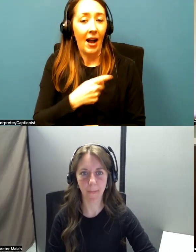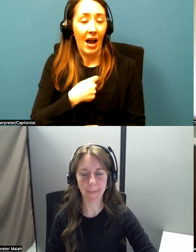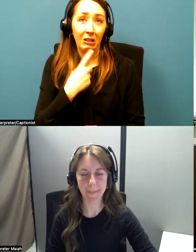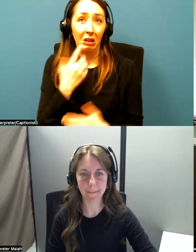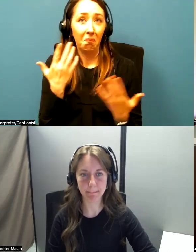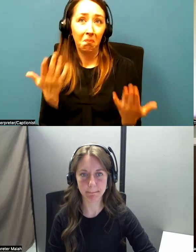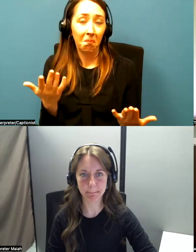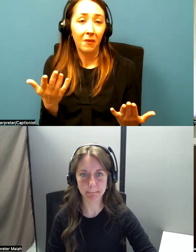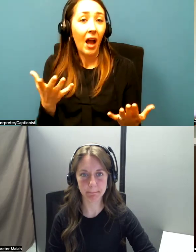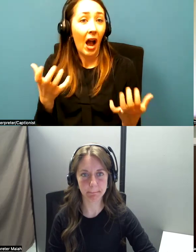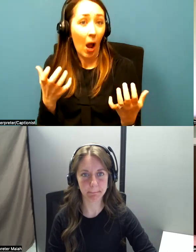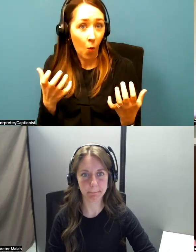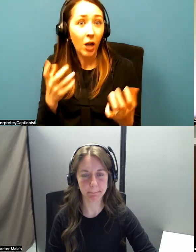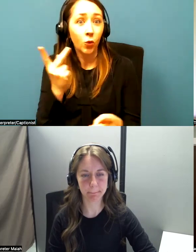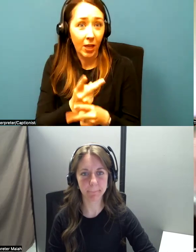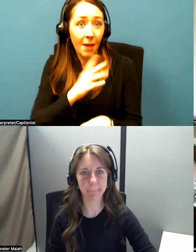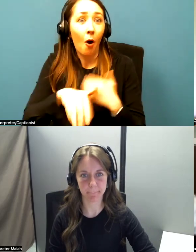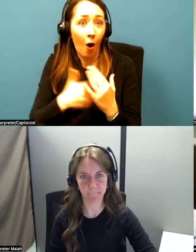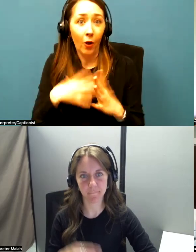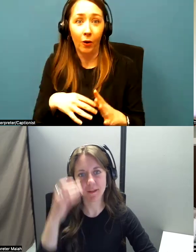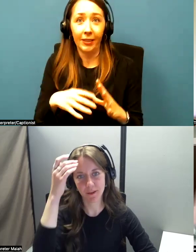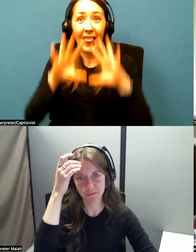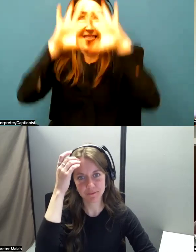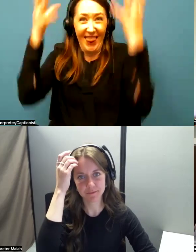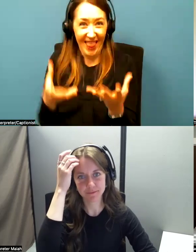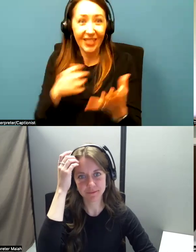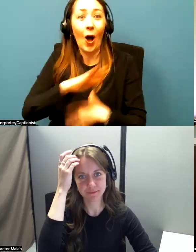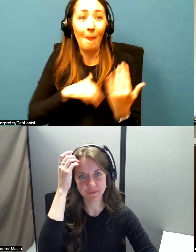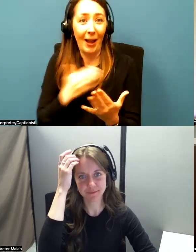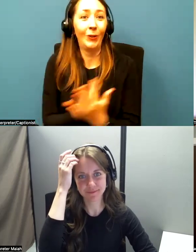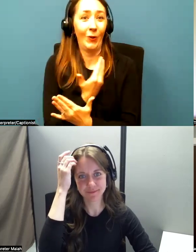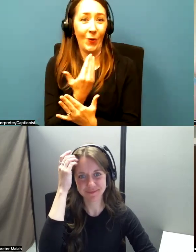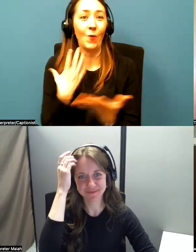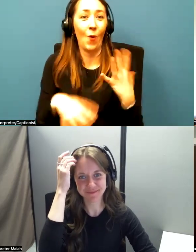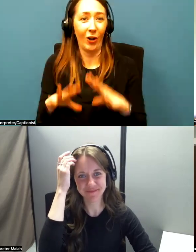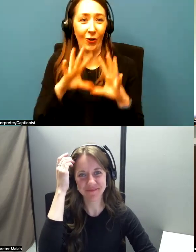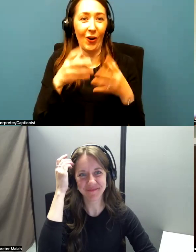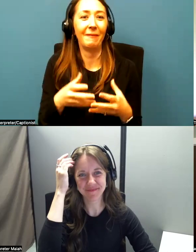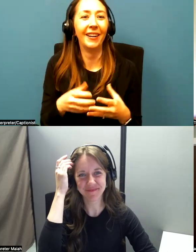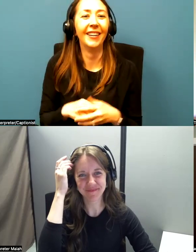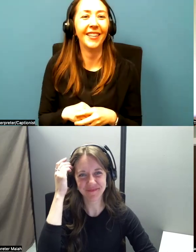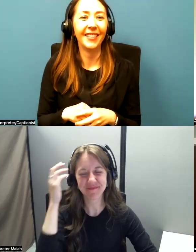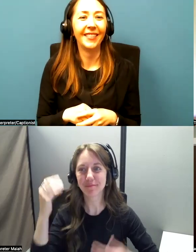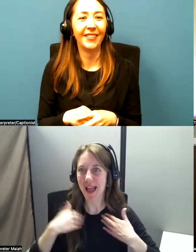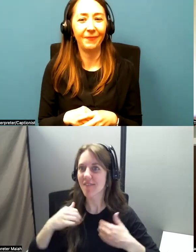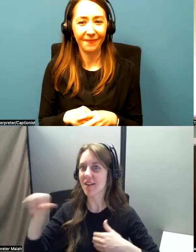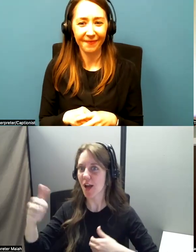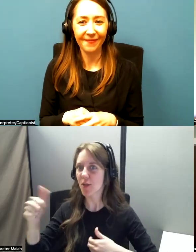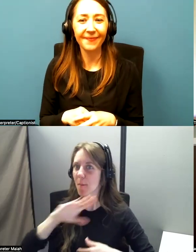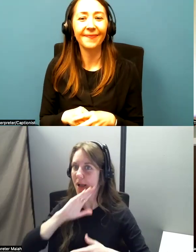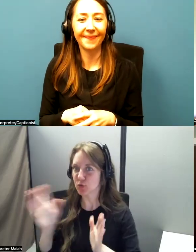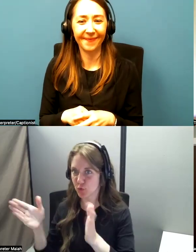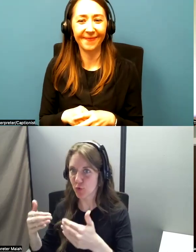said basically like, I need all, this is my new wardrobe, so I've been You able can to have another wear. bedroom without the